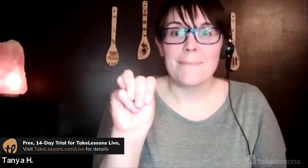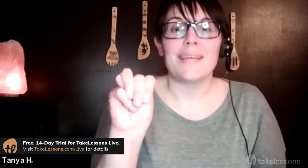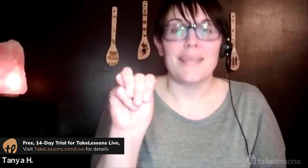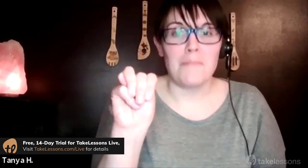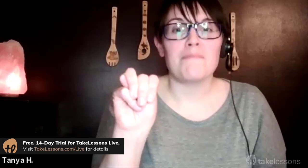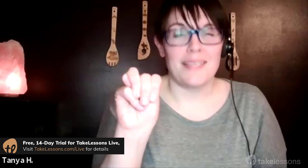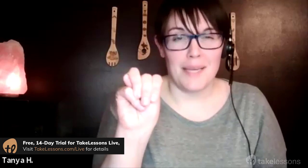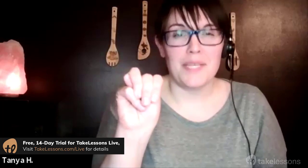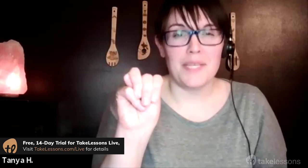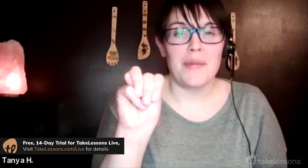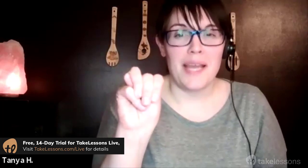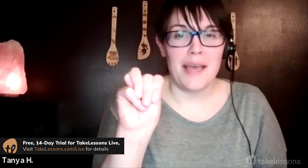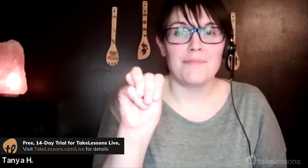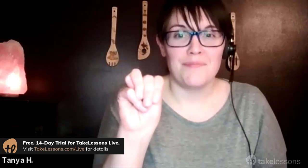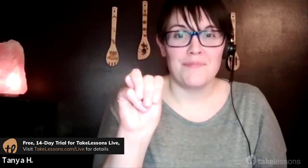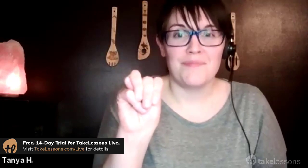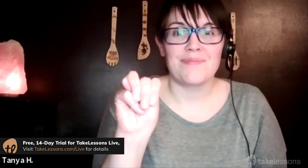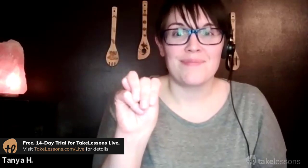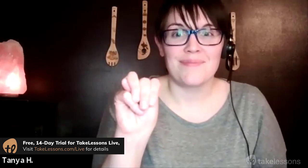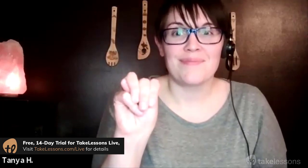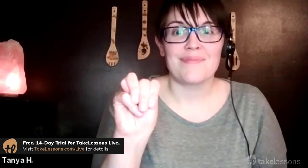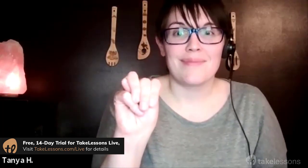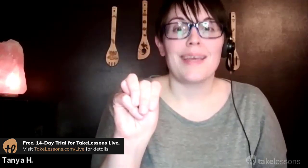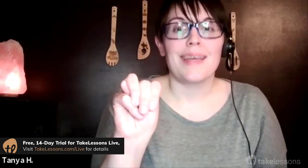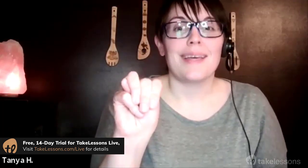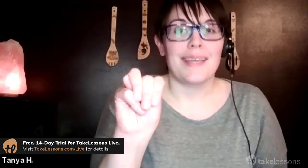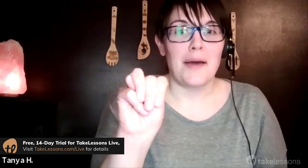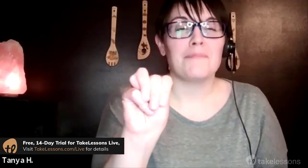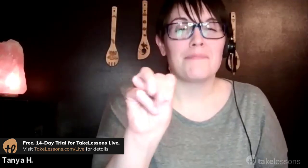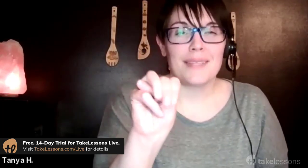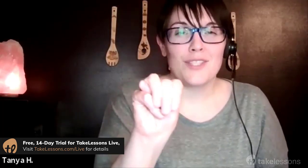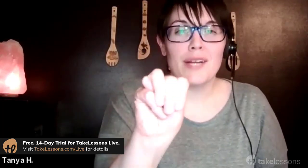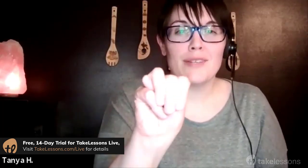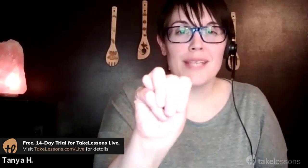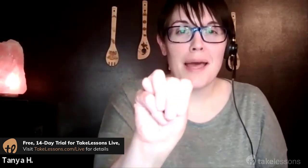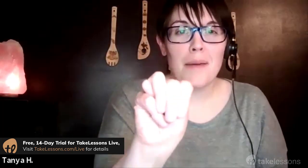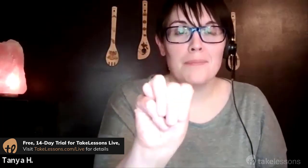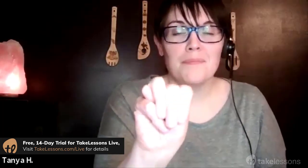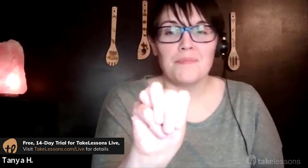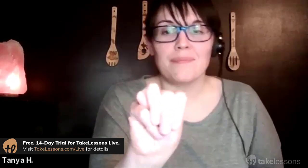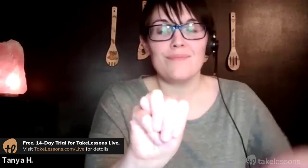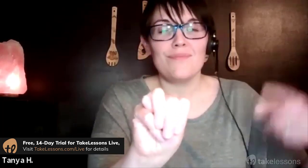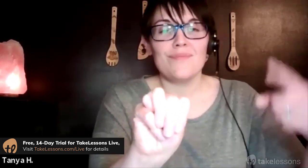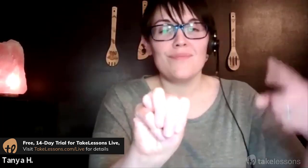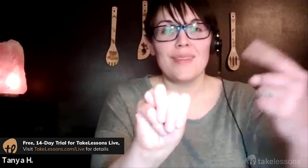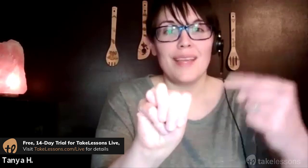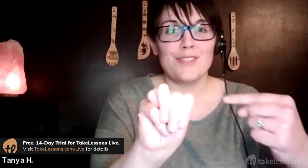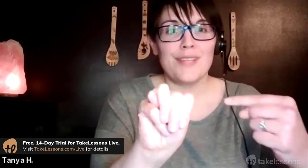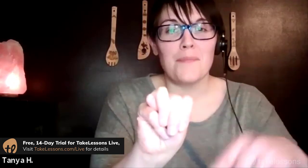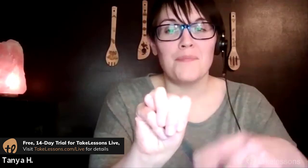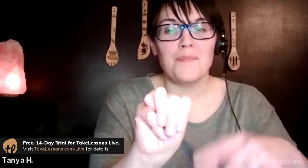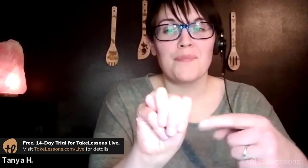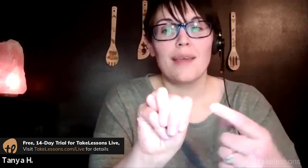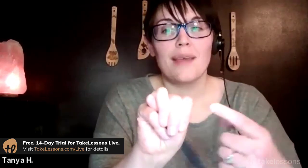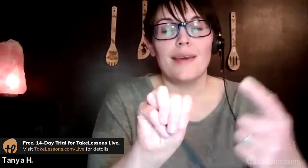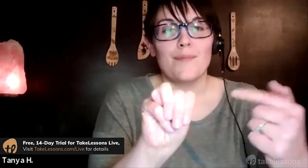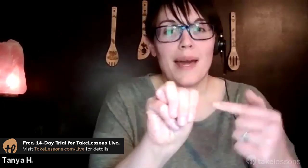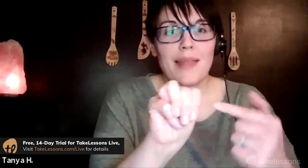Yep, I skipped M and N. Yep. So here's M. Here's M. My